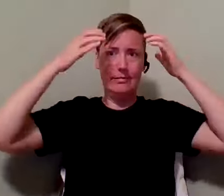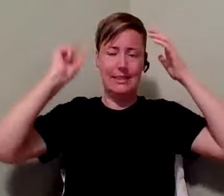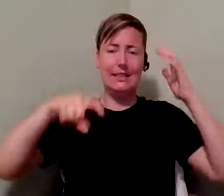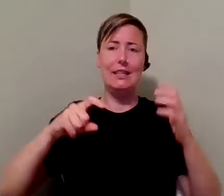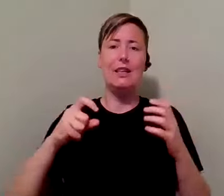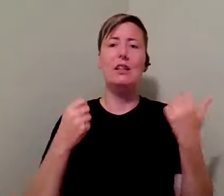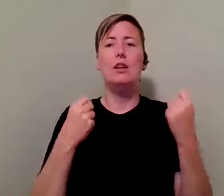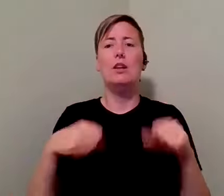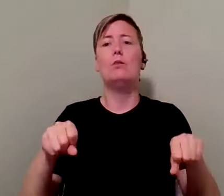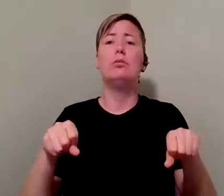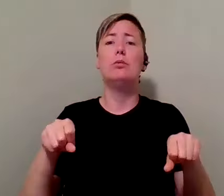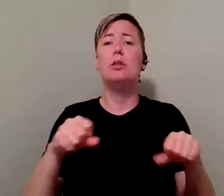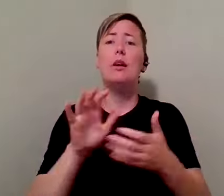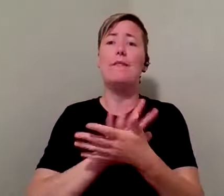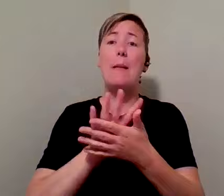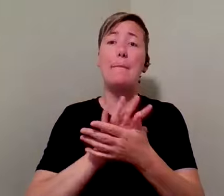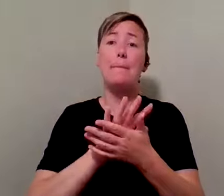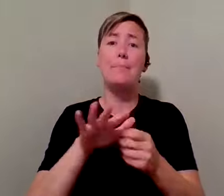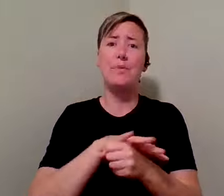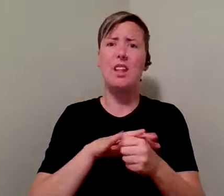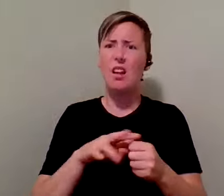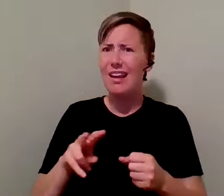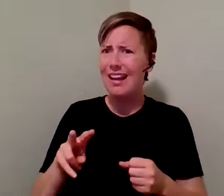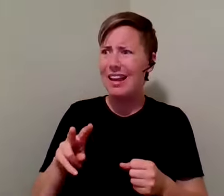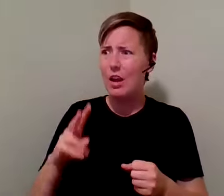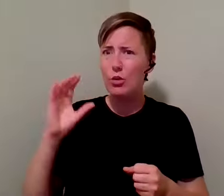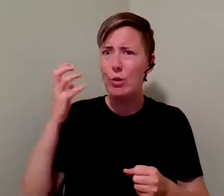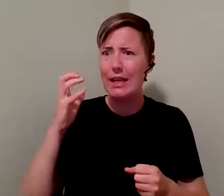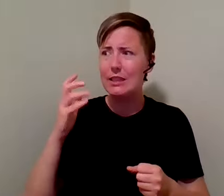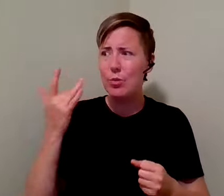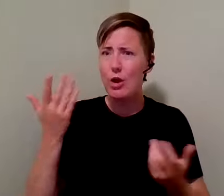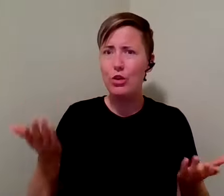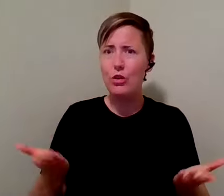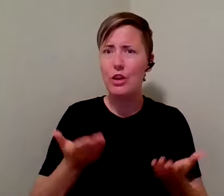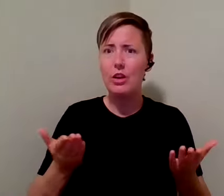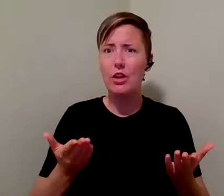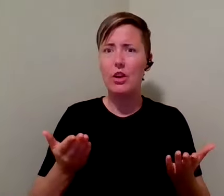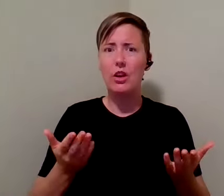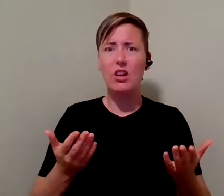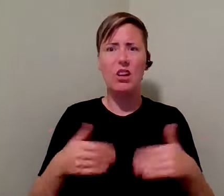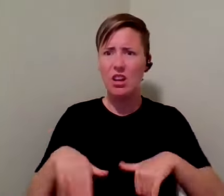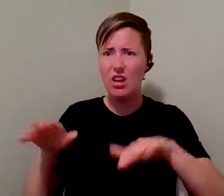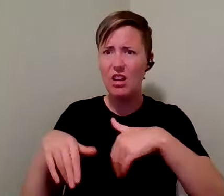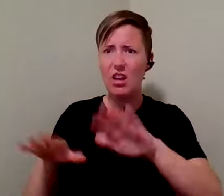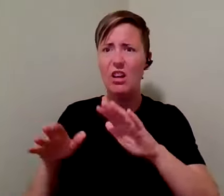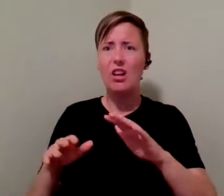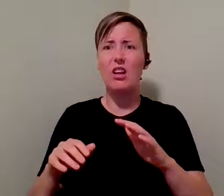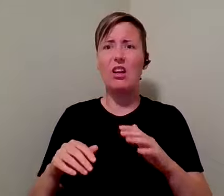film unit and they said, you're crazy, bro. You can't be over here. They packed me up, they sent me back to Bombay, and I spent the next 3 months in